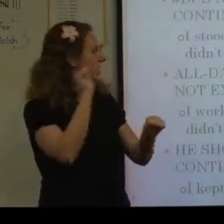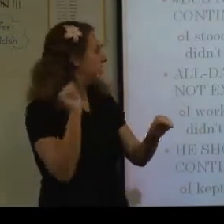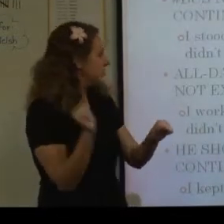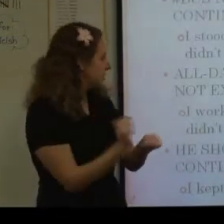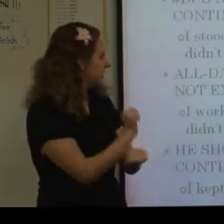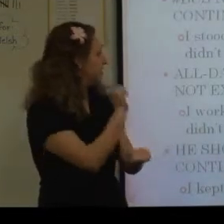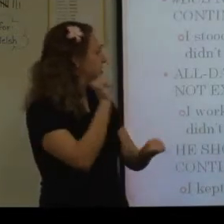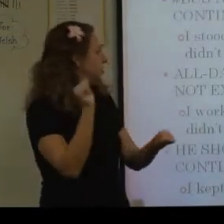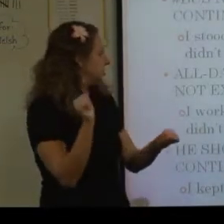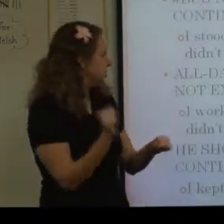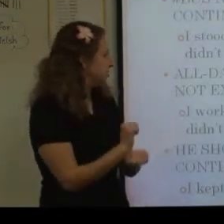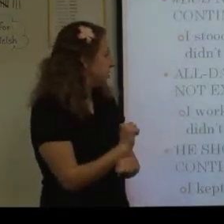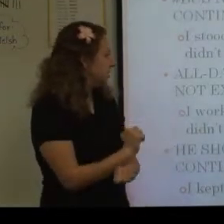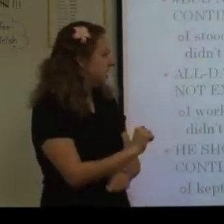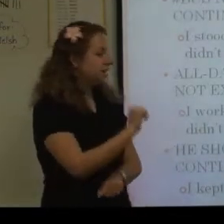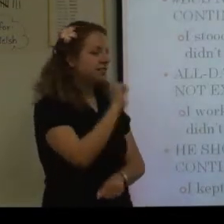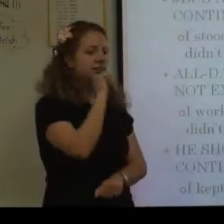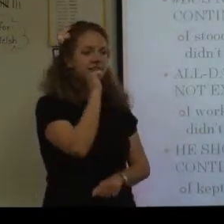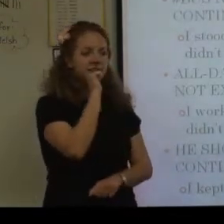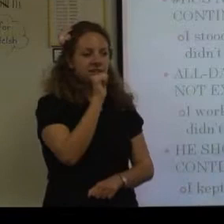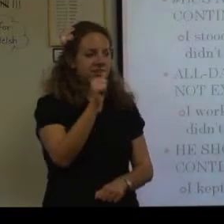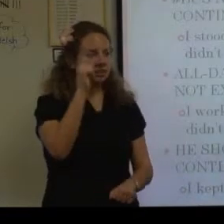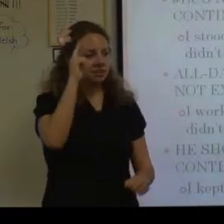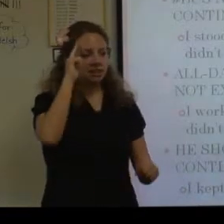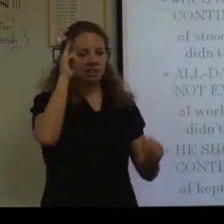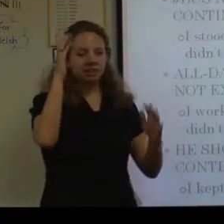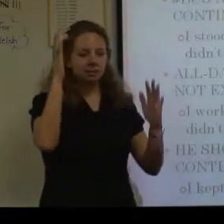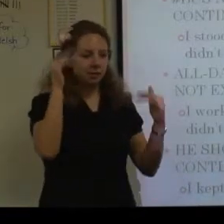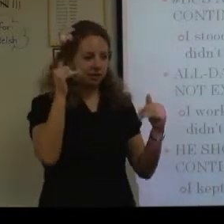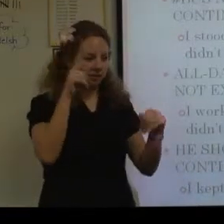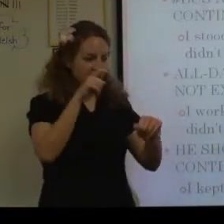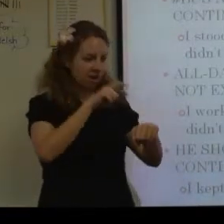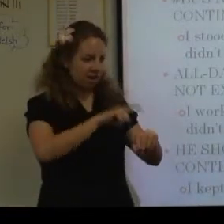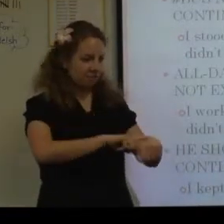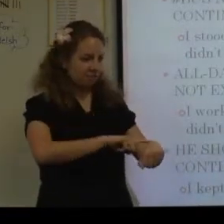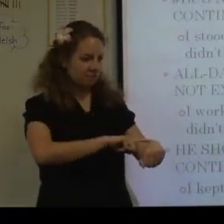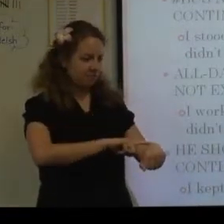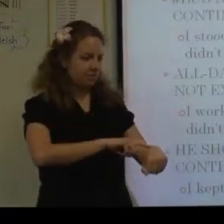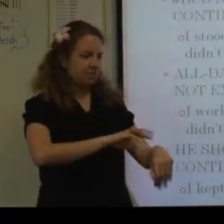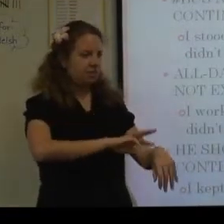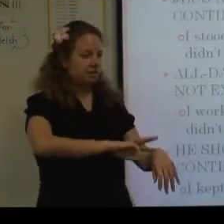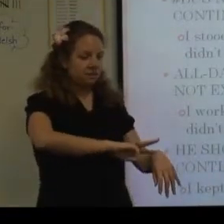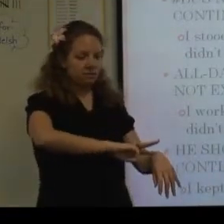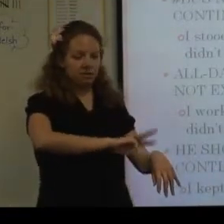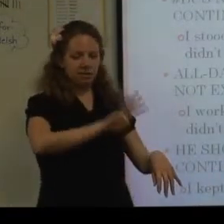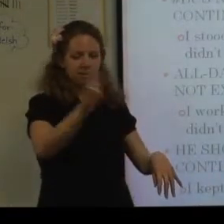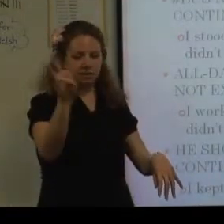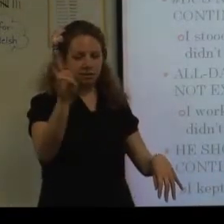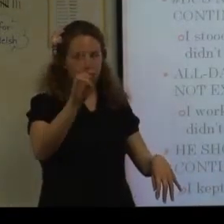Okay, work continually. And I didn't expect the time to be 6